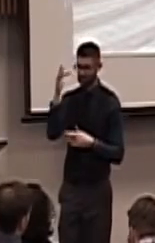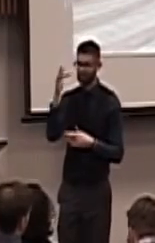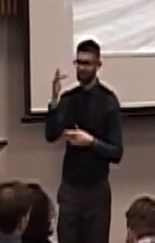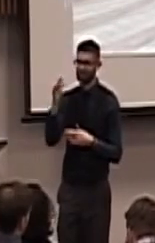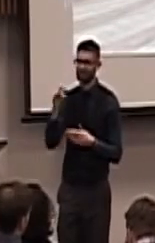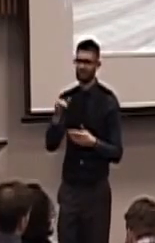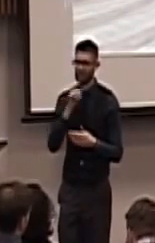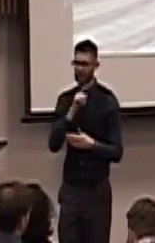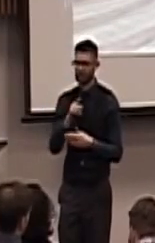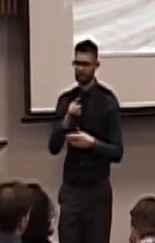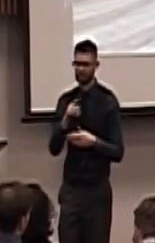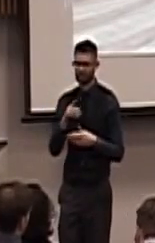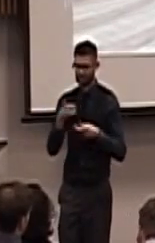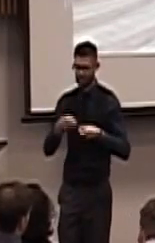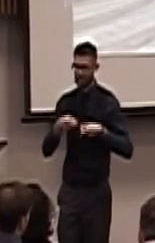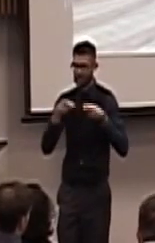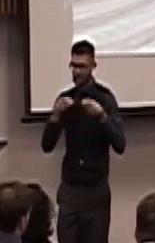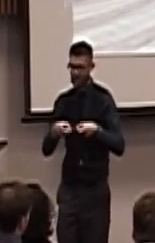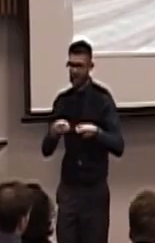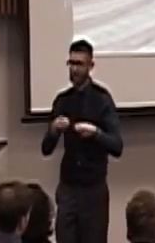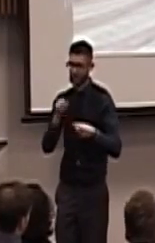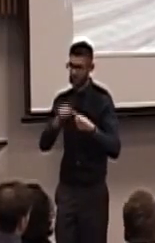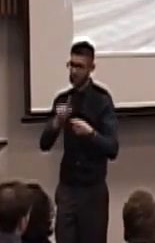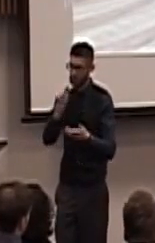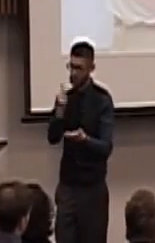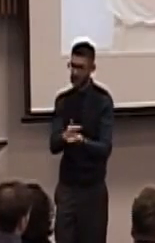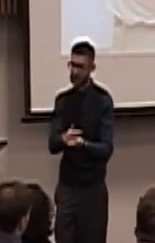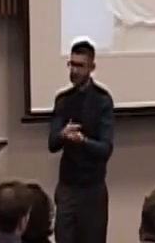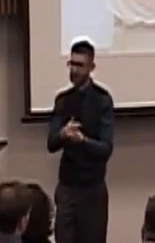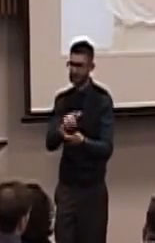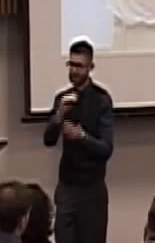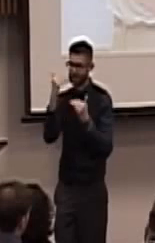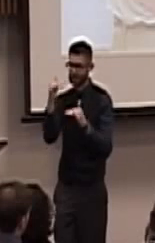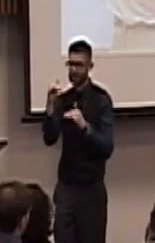to graduate from level 3